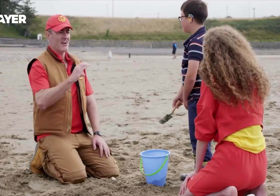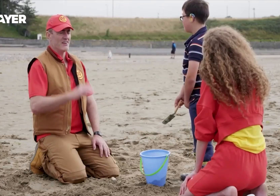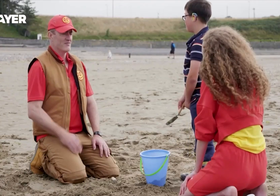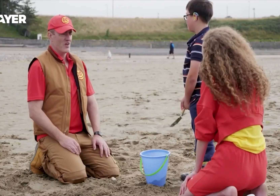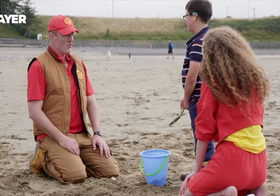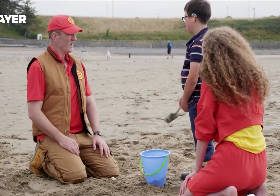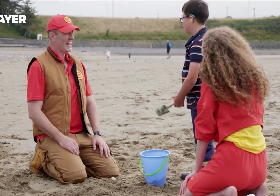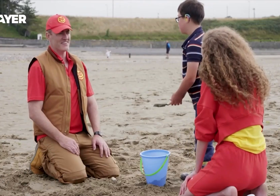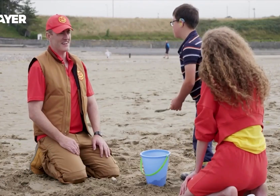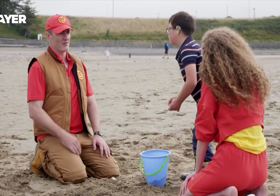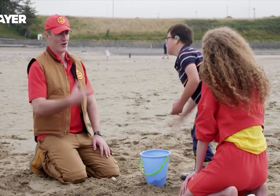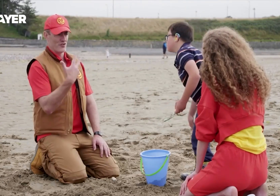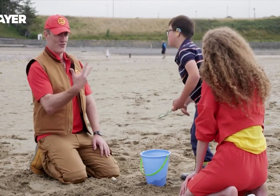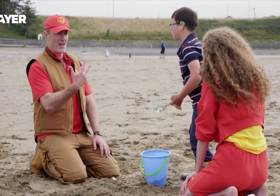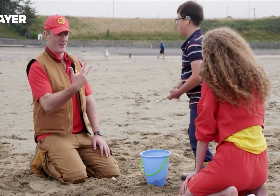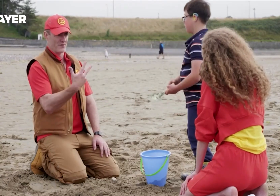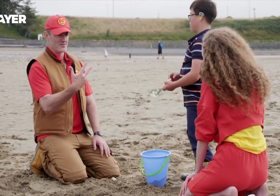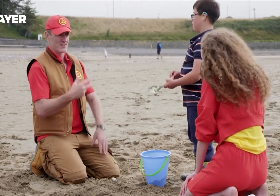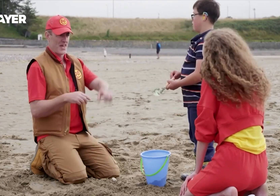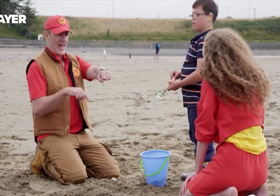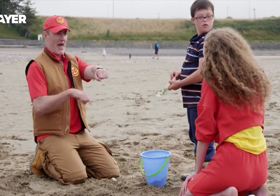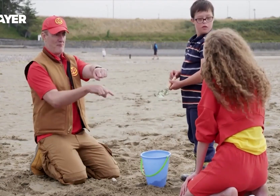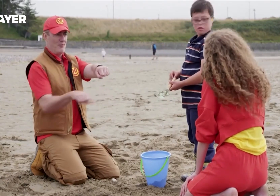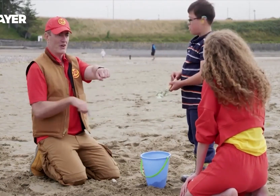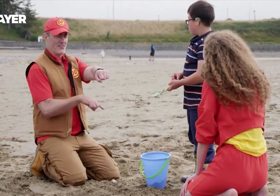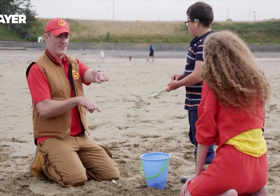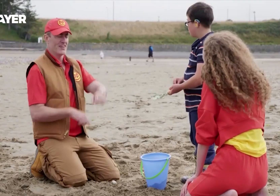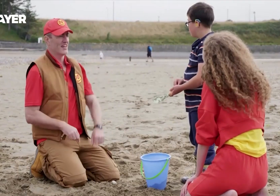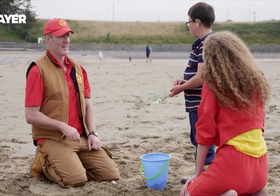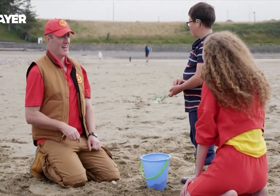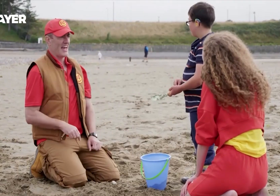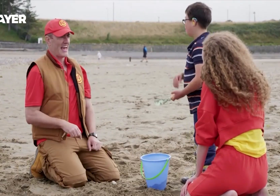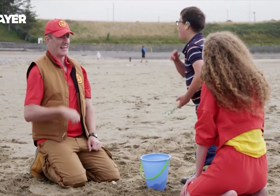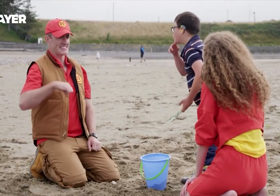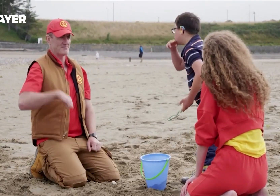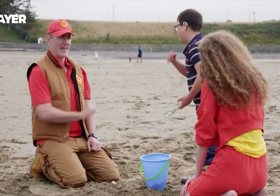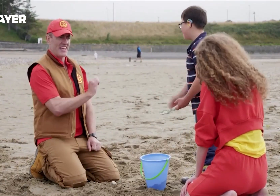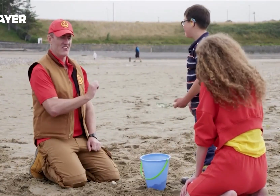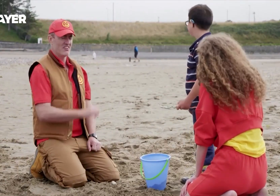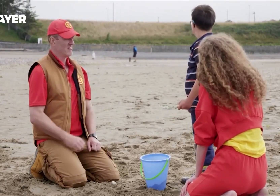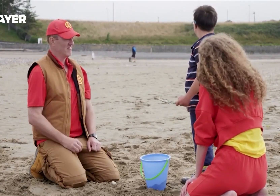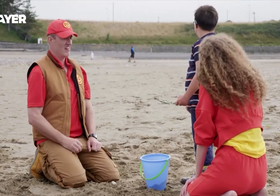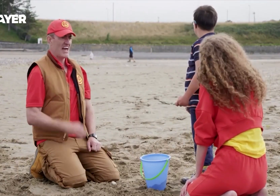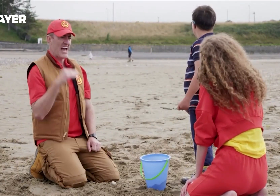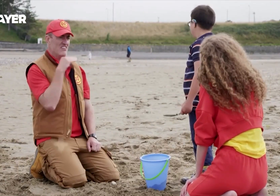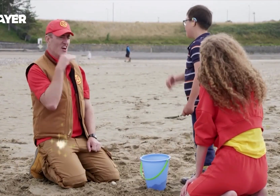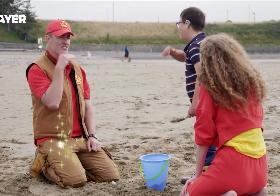Claire, we had to deliver 3 items. A bucket, a spade, and an ice